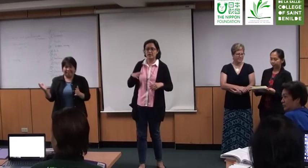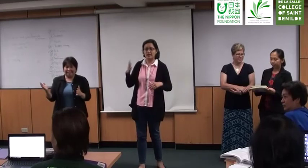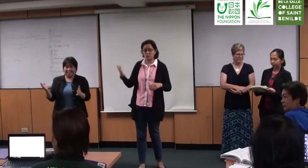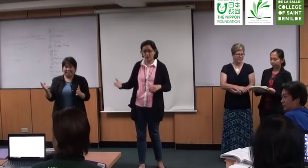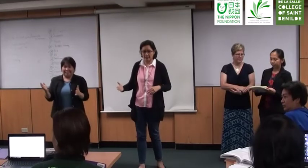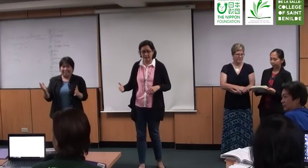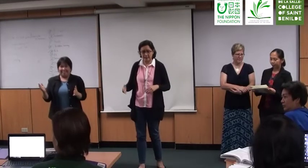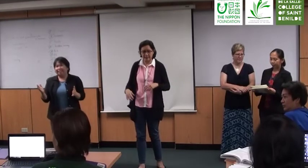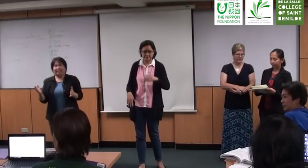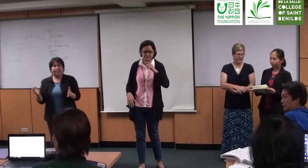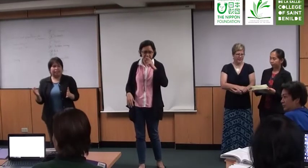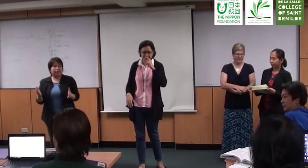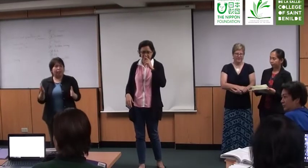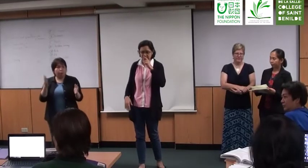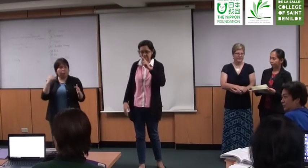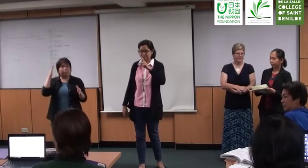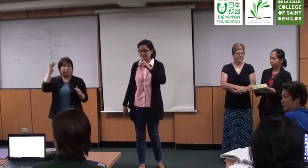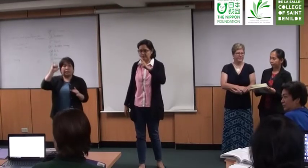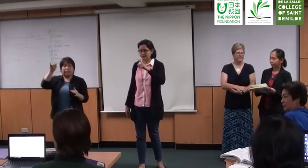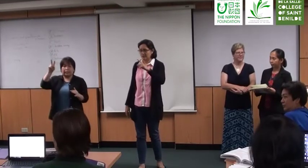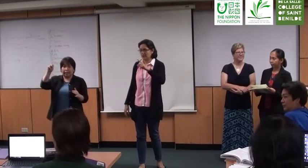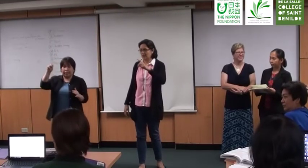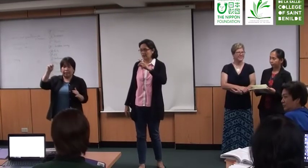for January.